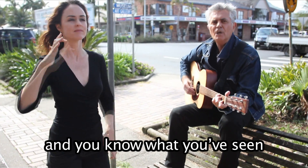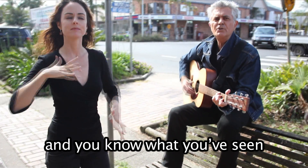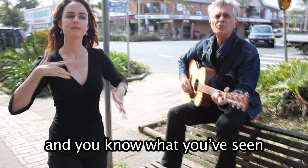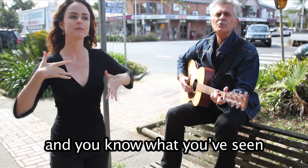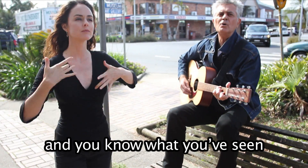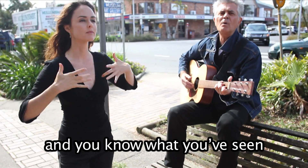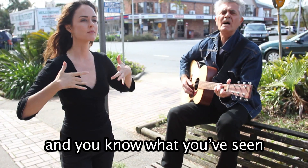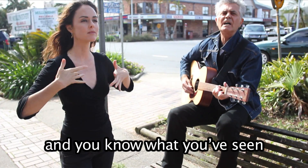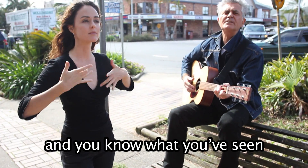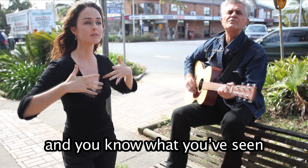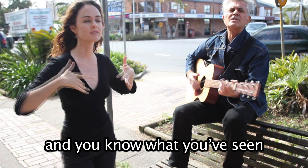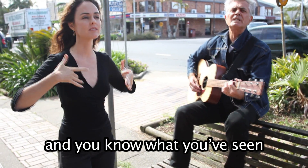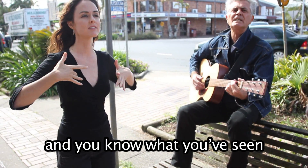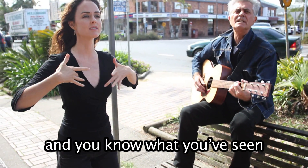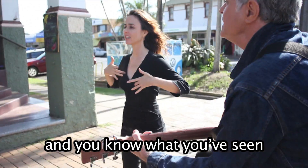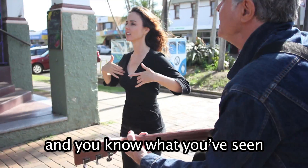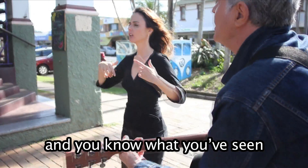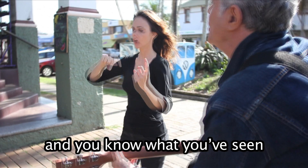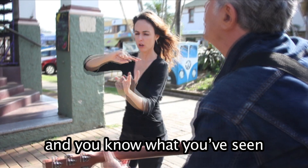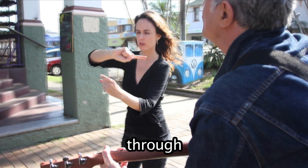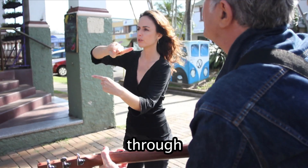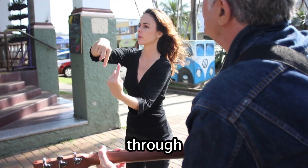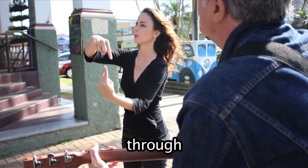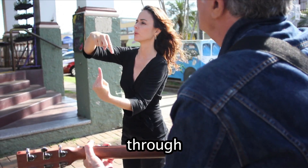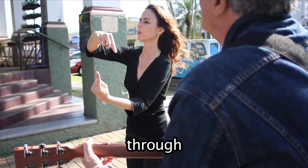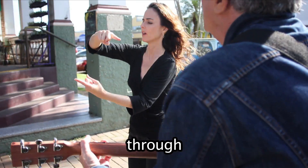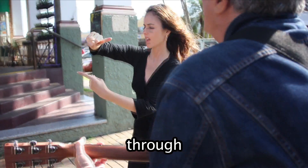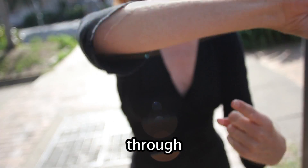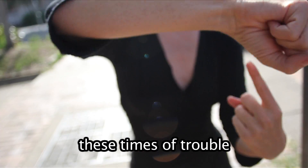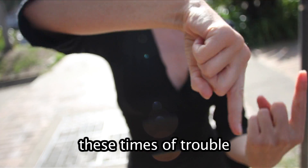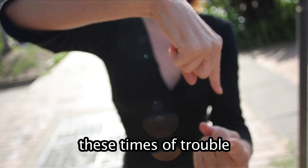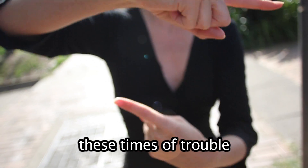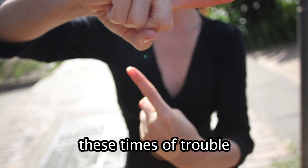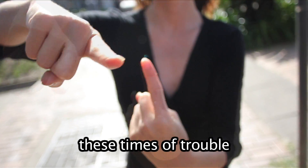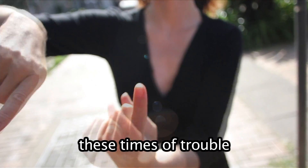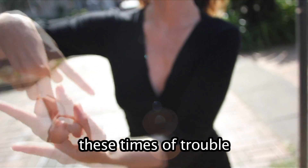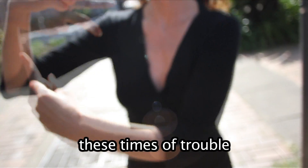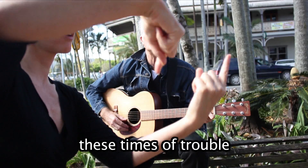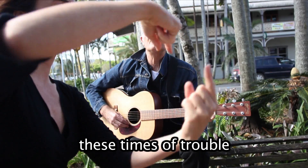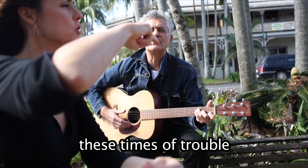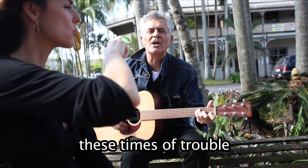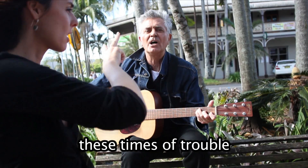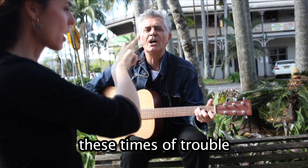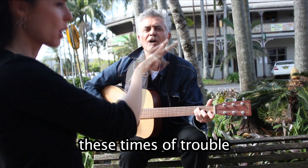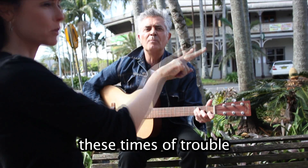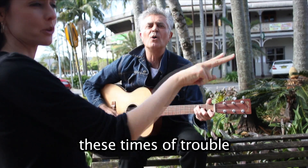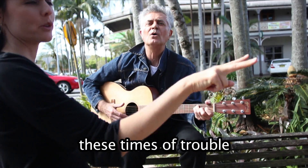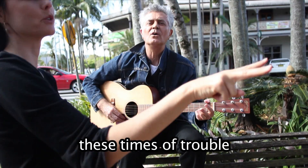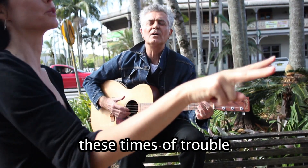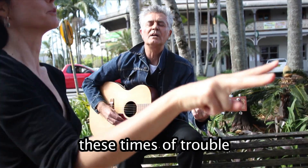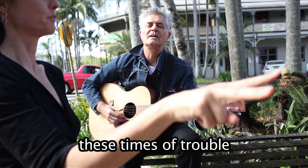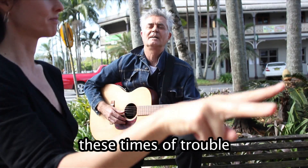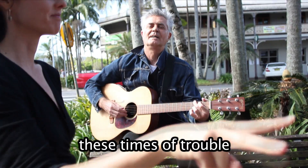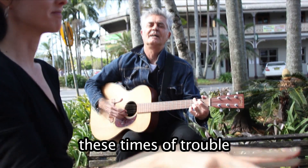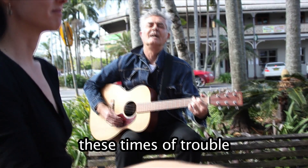and you know what you've seen, through these times of trouble.